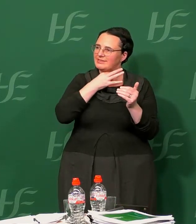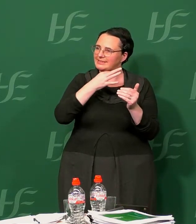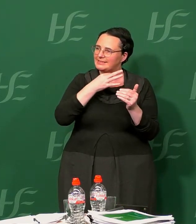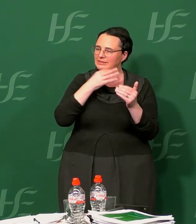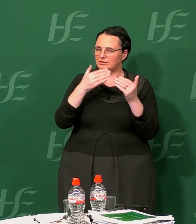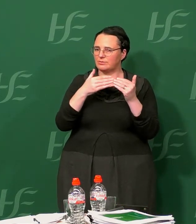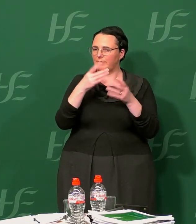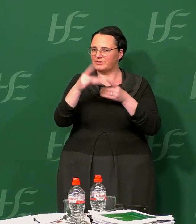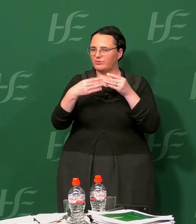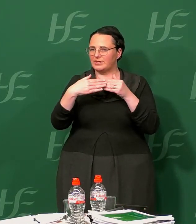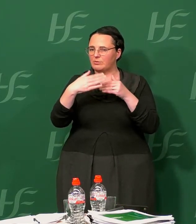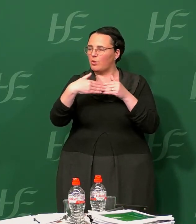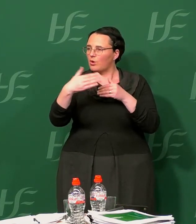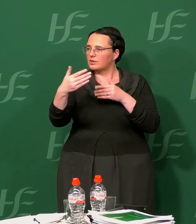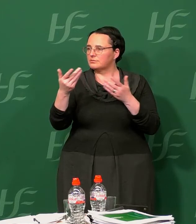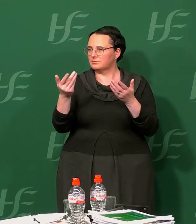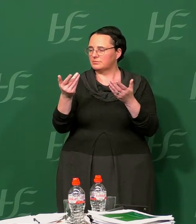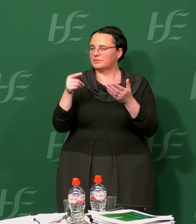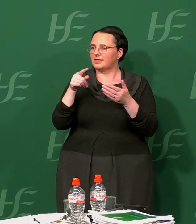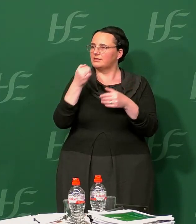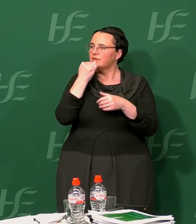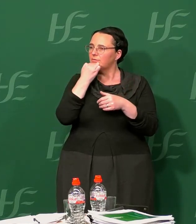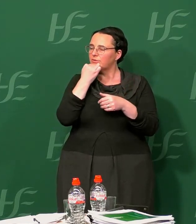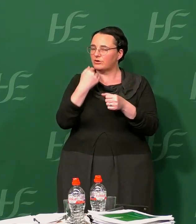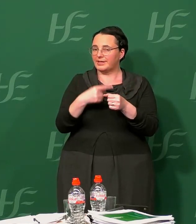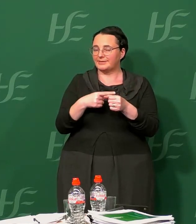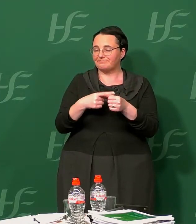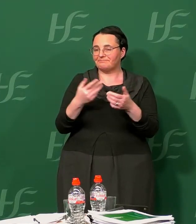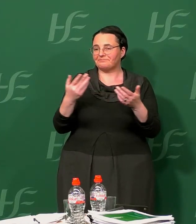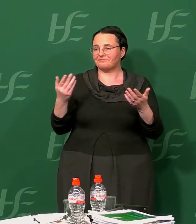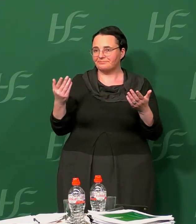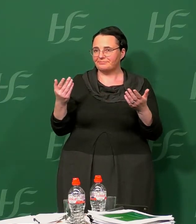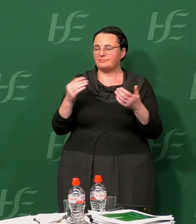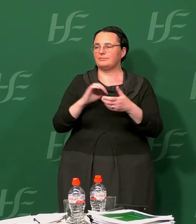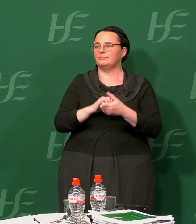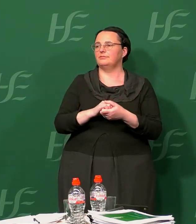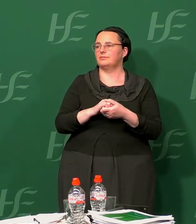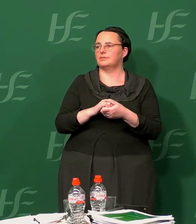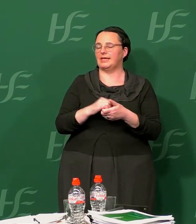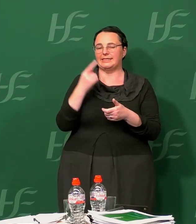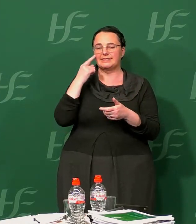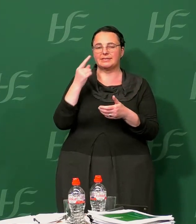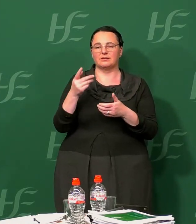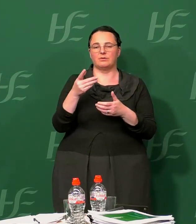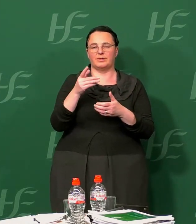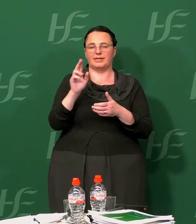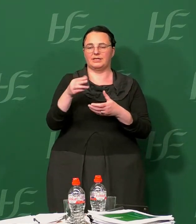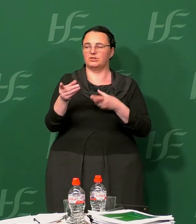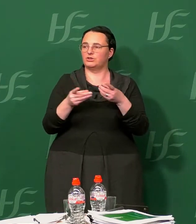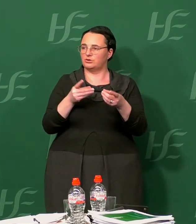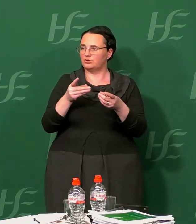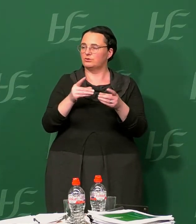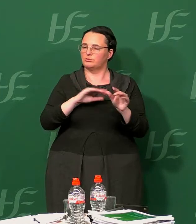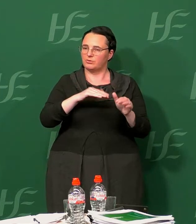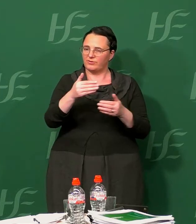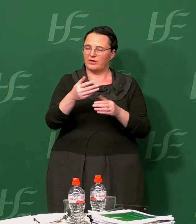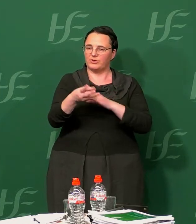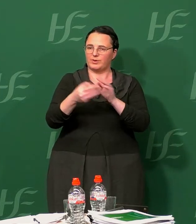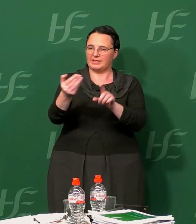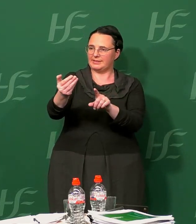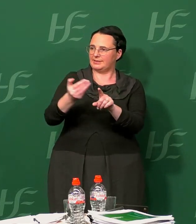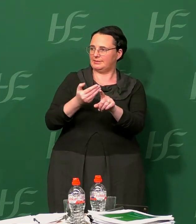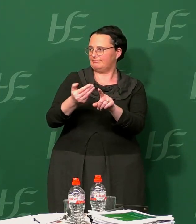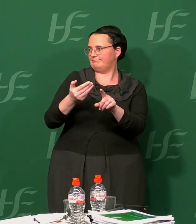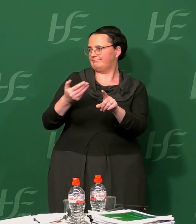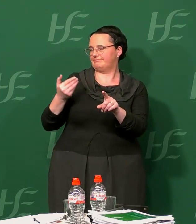beyond that number again. So we're looking at that, and then the range of actions that we put in place in the previous few weeks